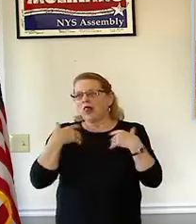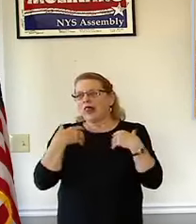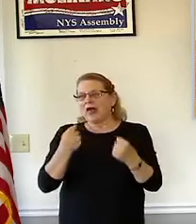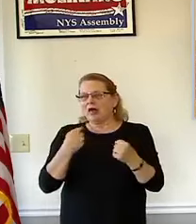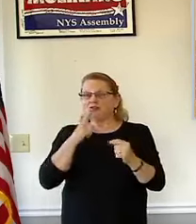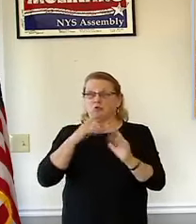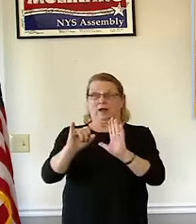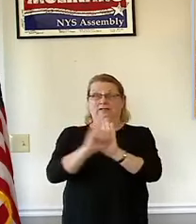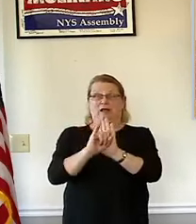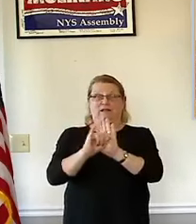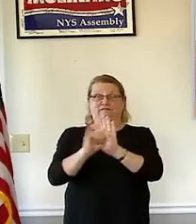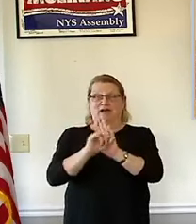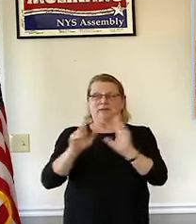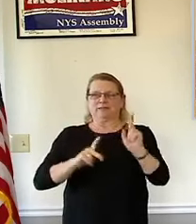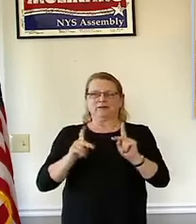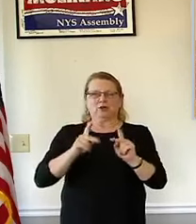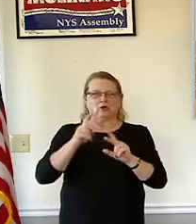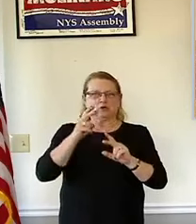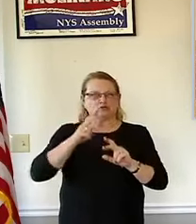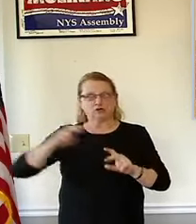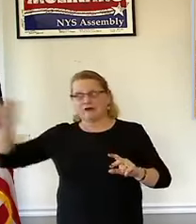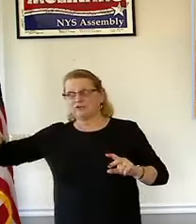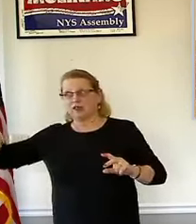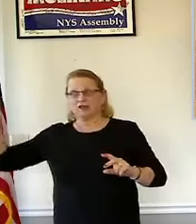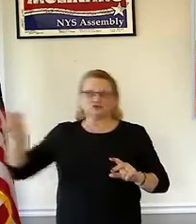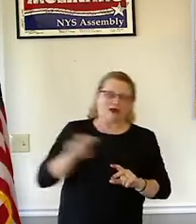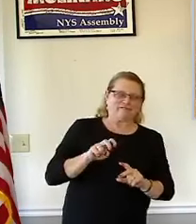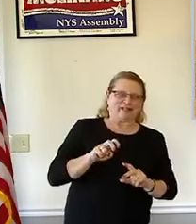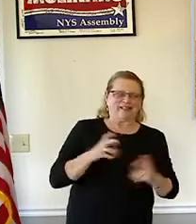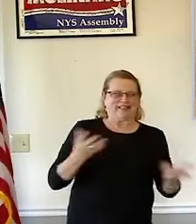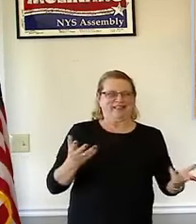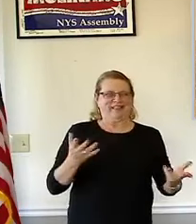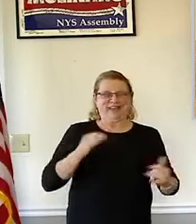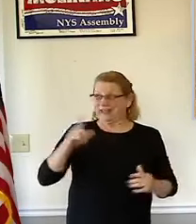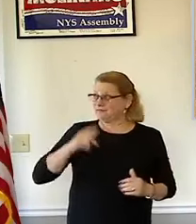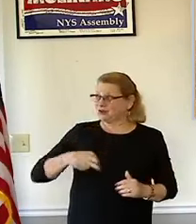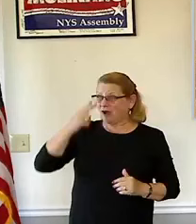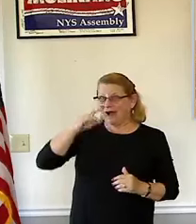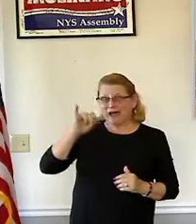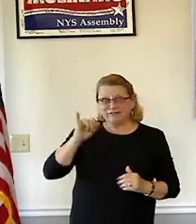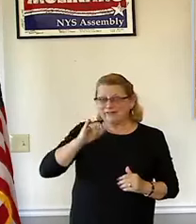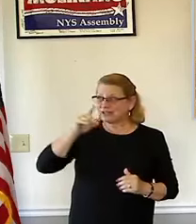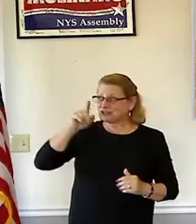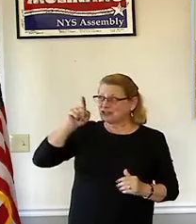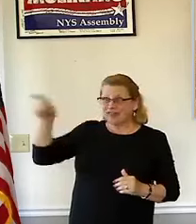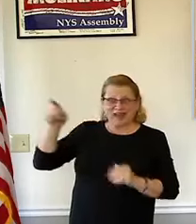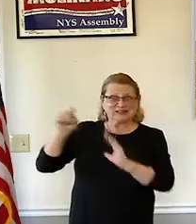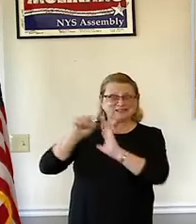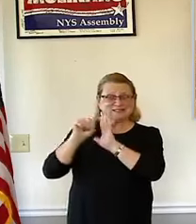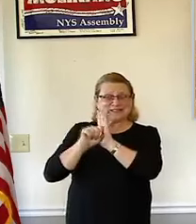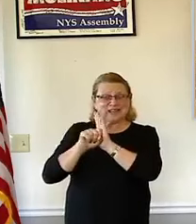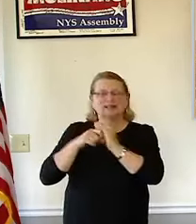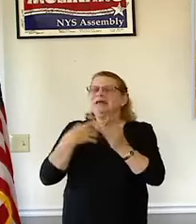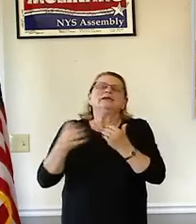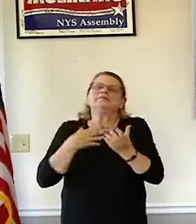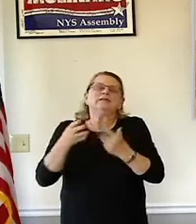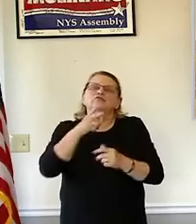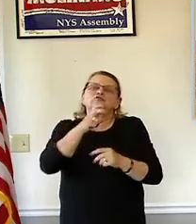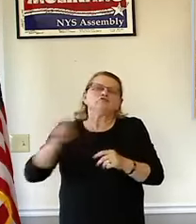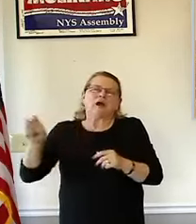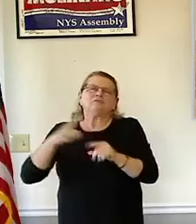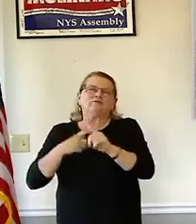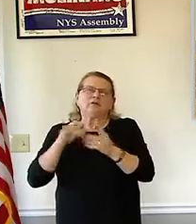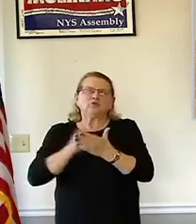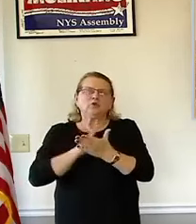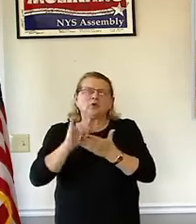who have traveled from out of state into state. Listen, if you've come from a high infection rate state, or you believe that, even if you've traveled from New York City and you believe that you could